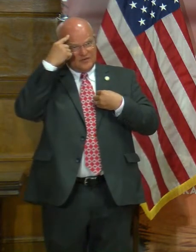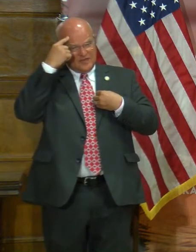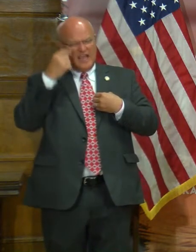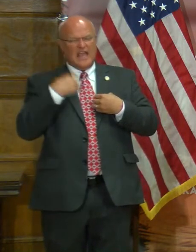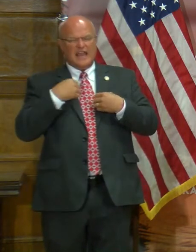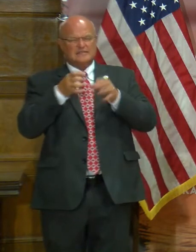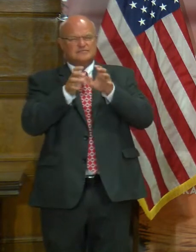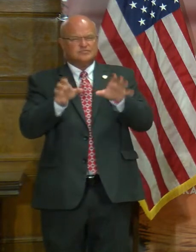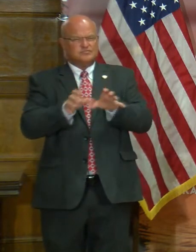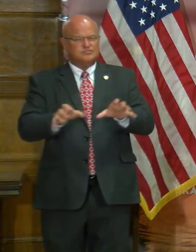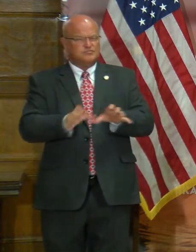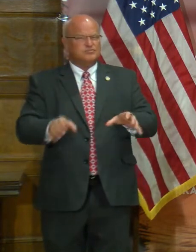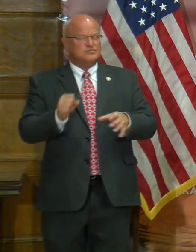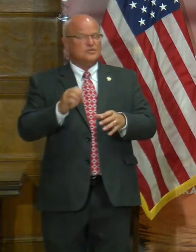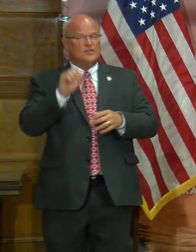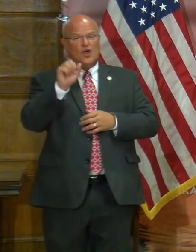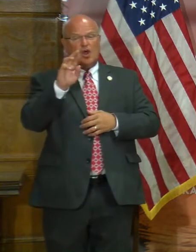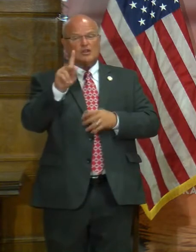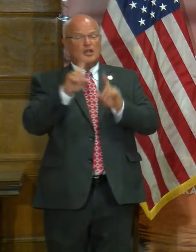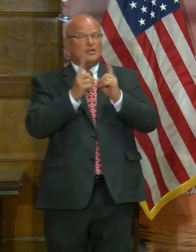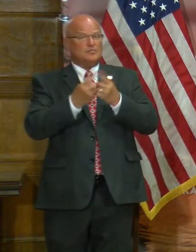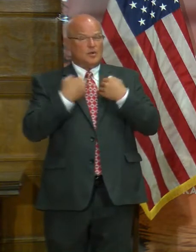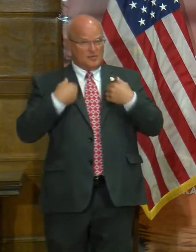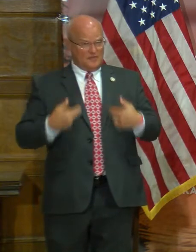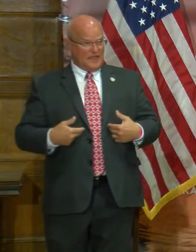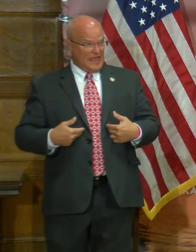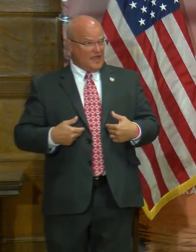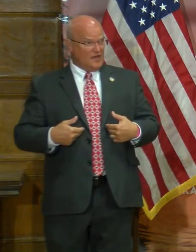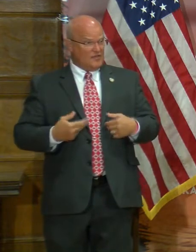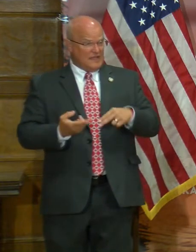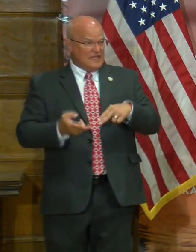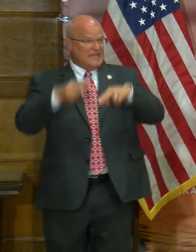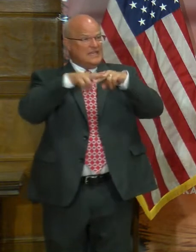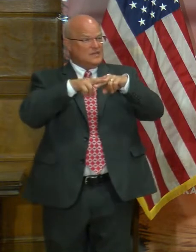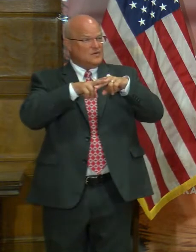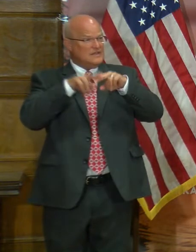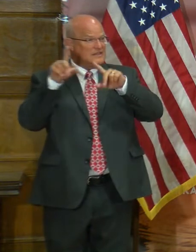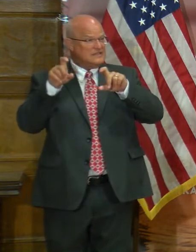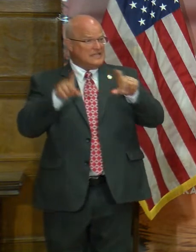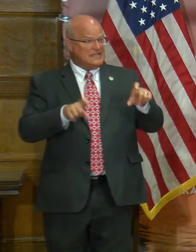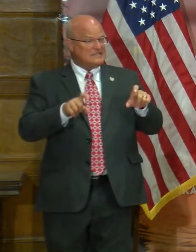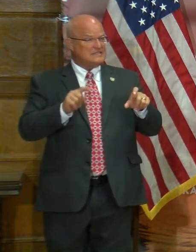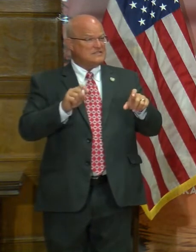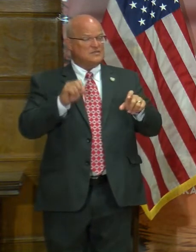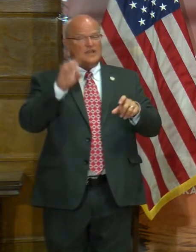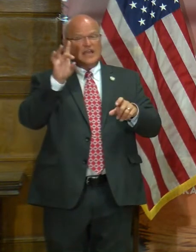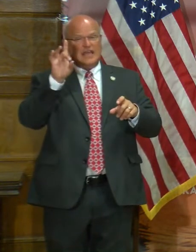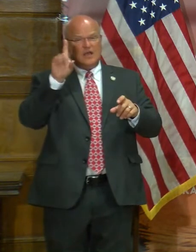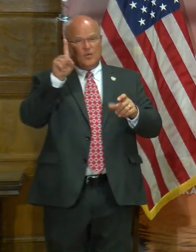the breakdown. So the Arkansas Department of Health increased their testing to